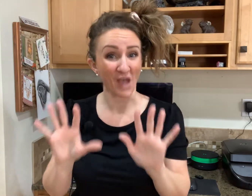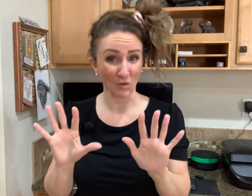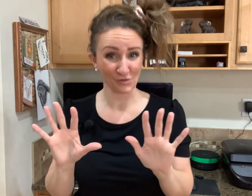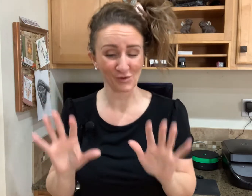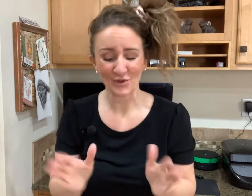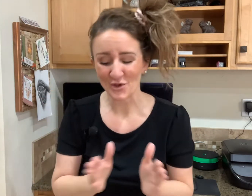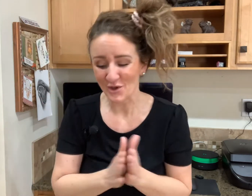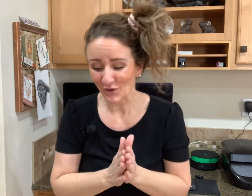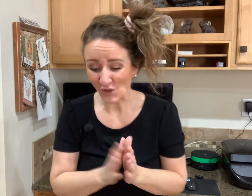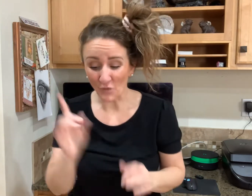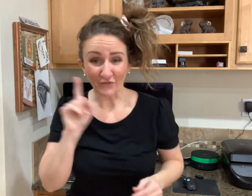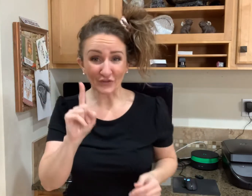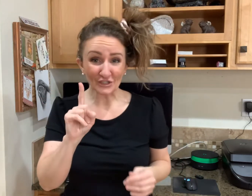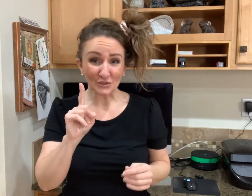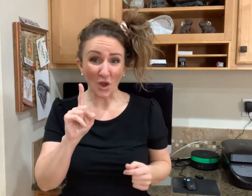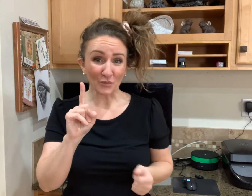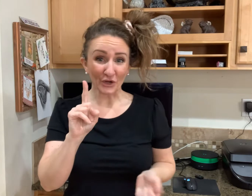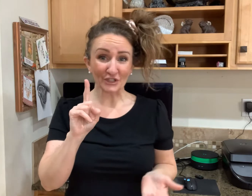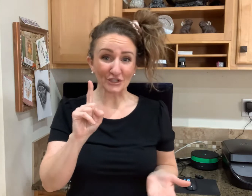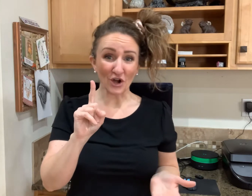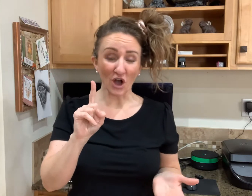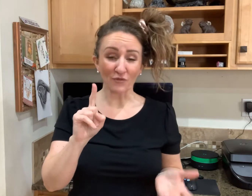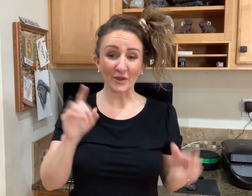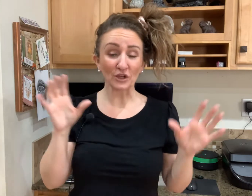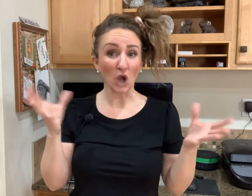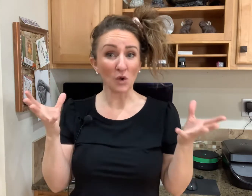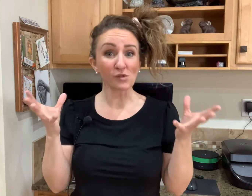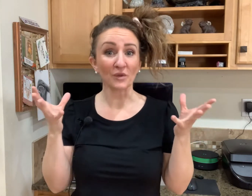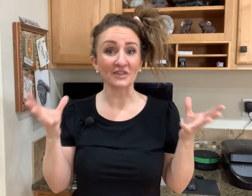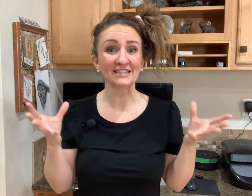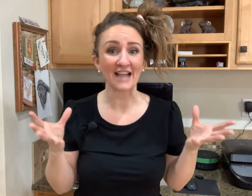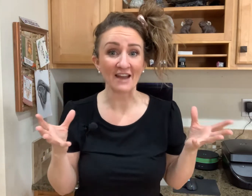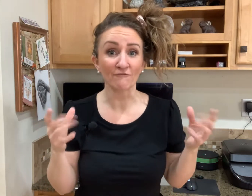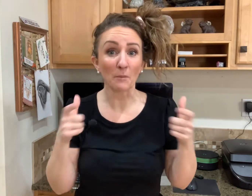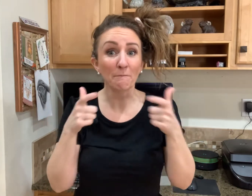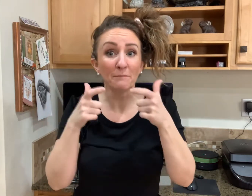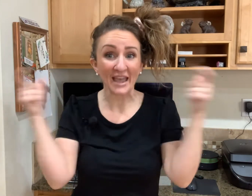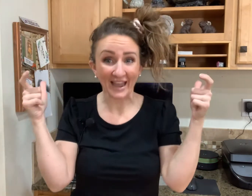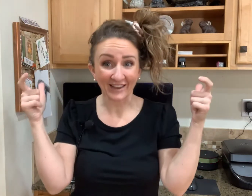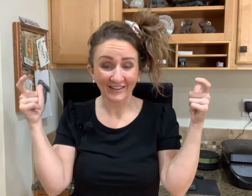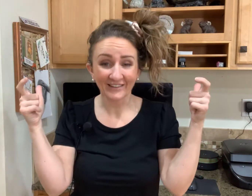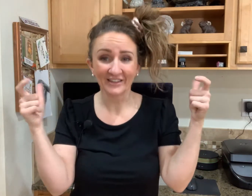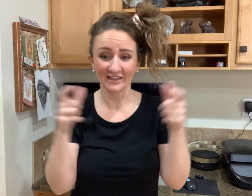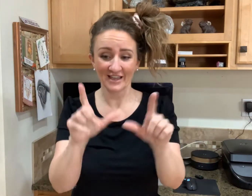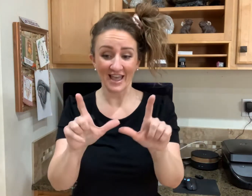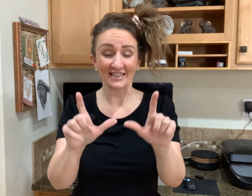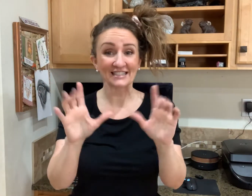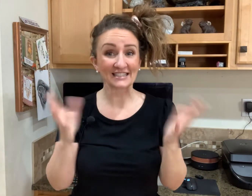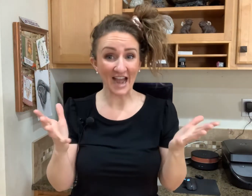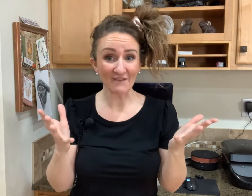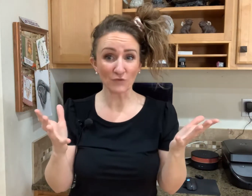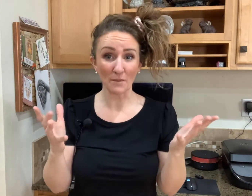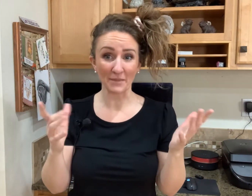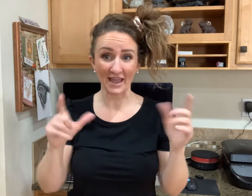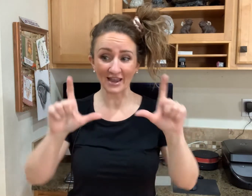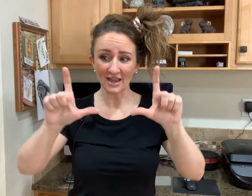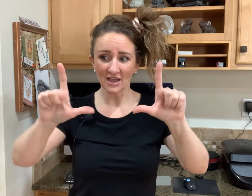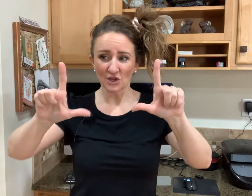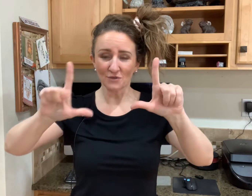themselves. So the first one we're going to start off with goes with the sign for big. The sign for big, you make an